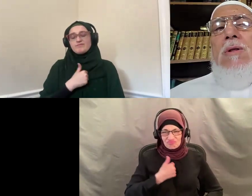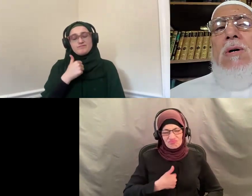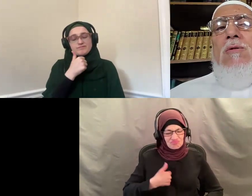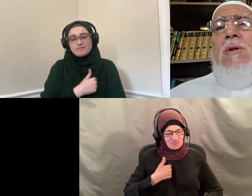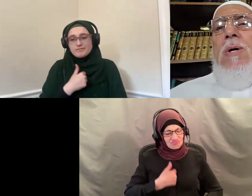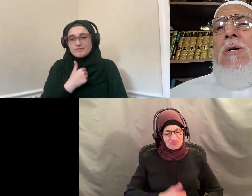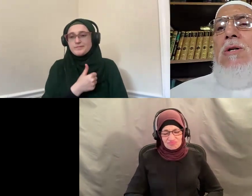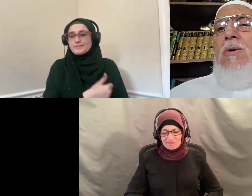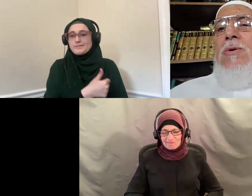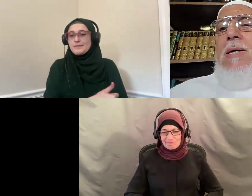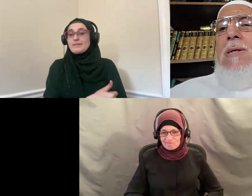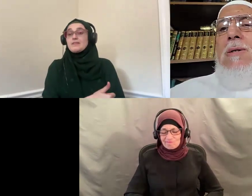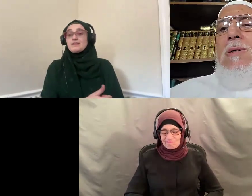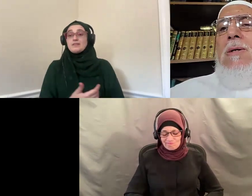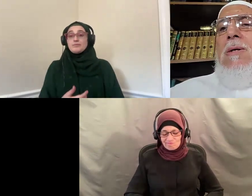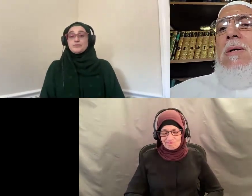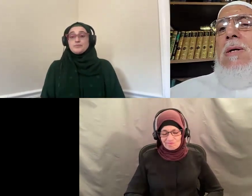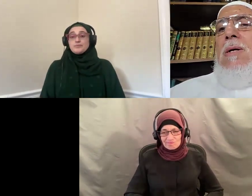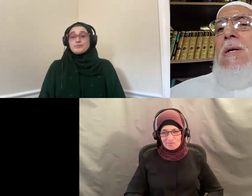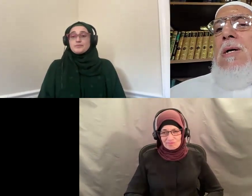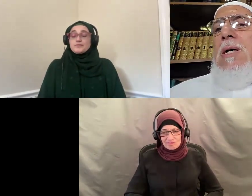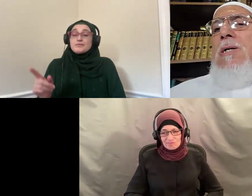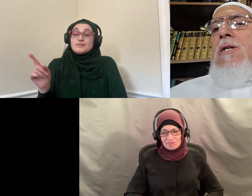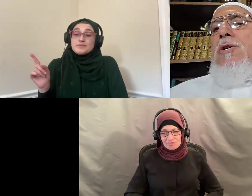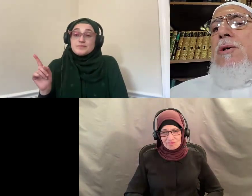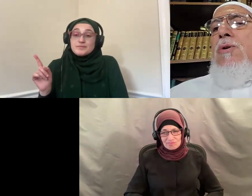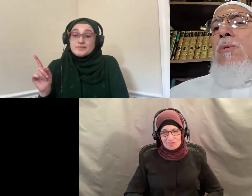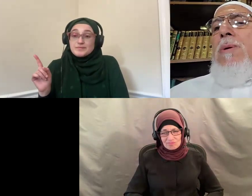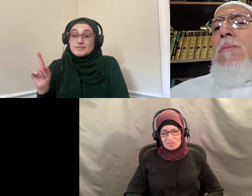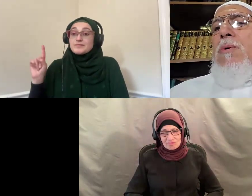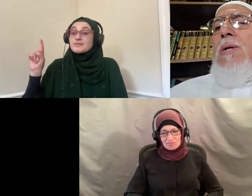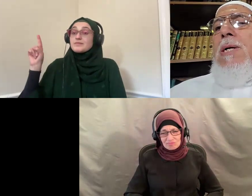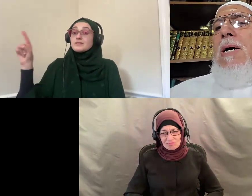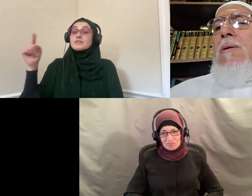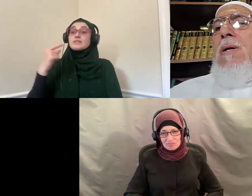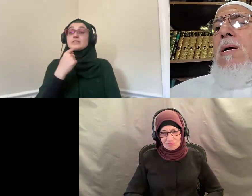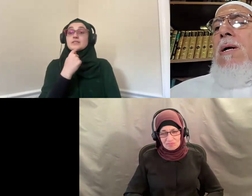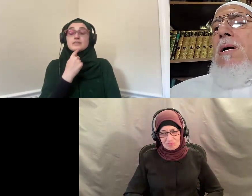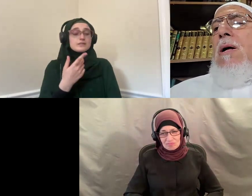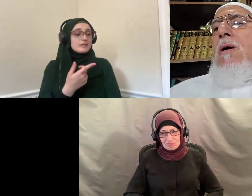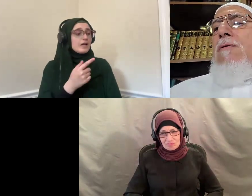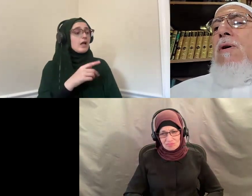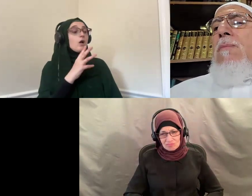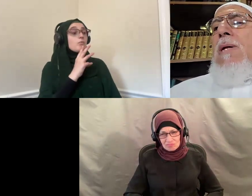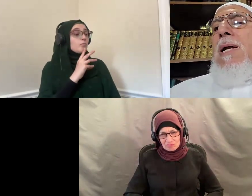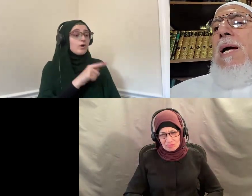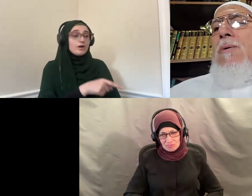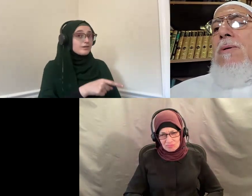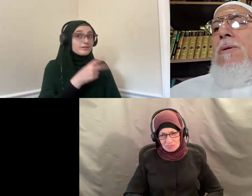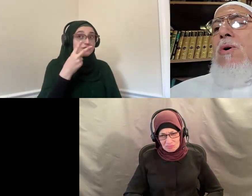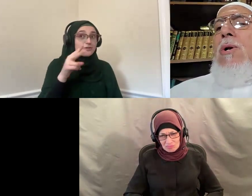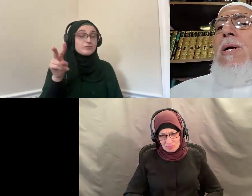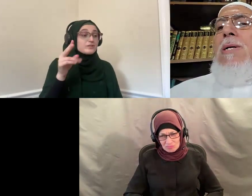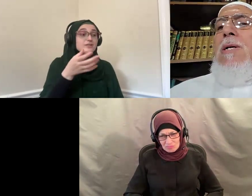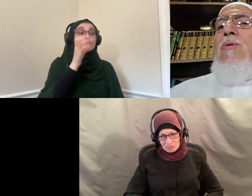Have you thought of the water you drink? Is it you who brought it down from the